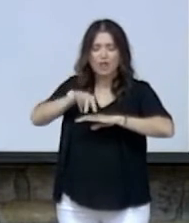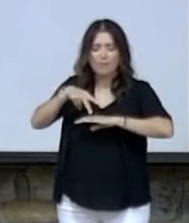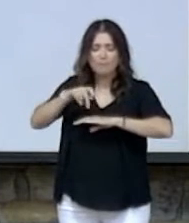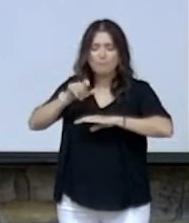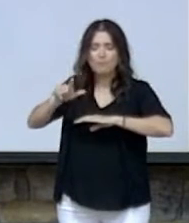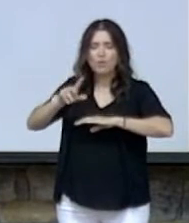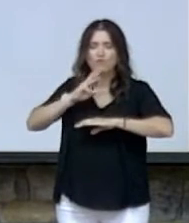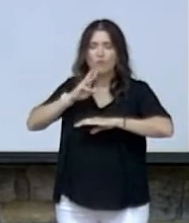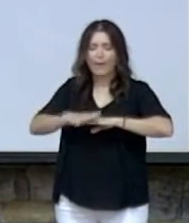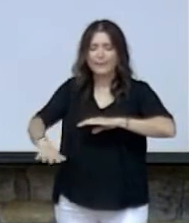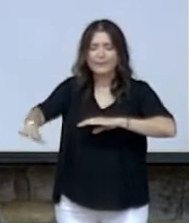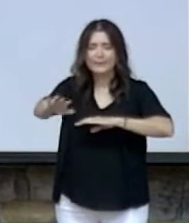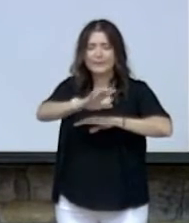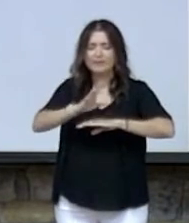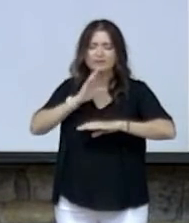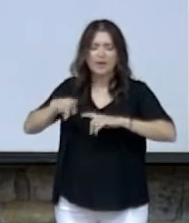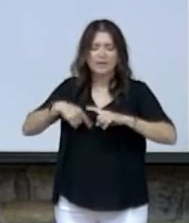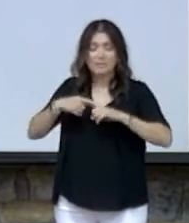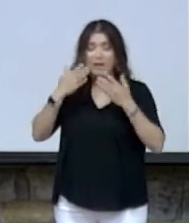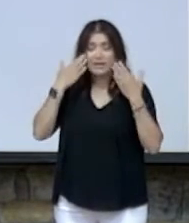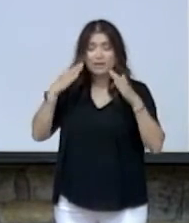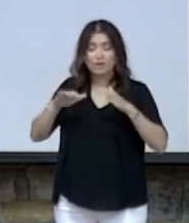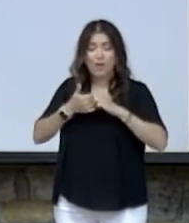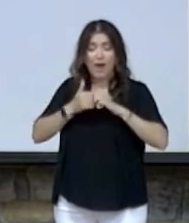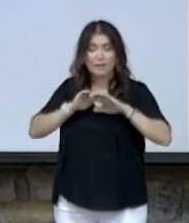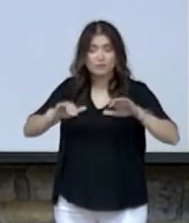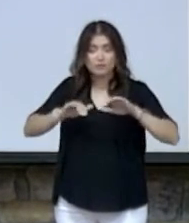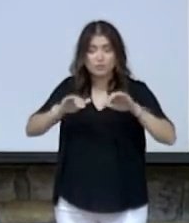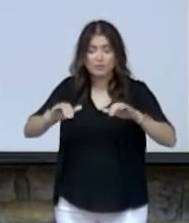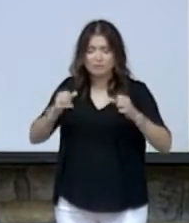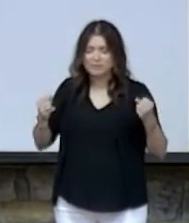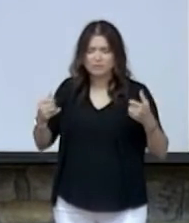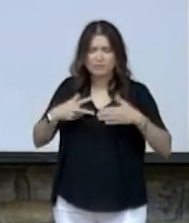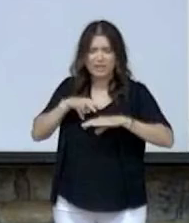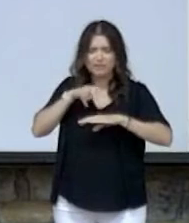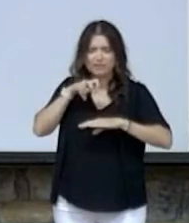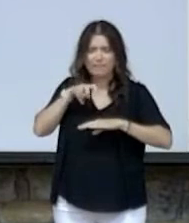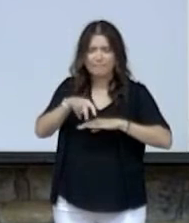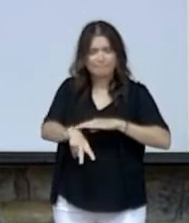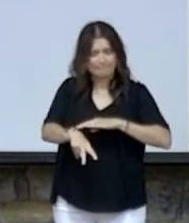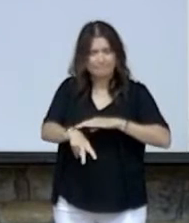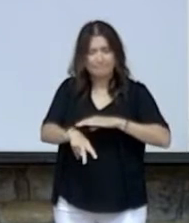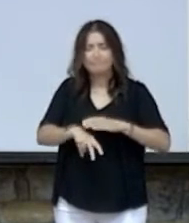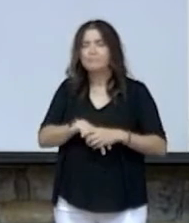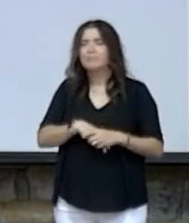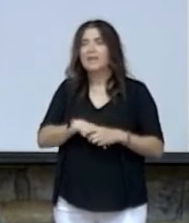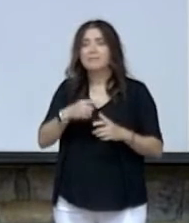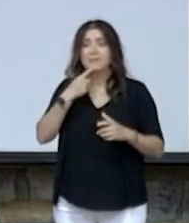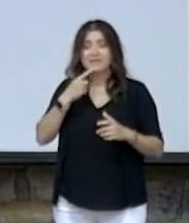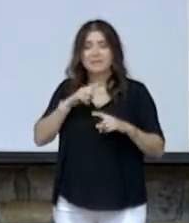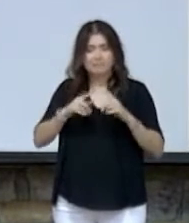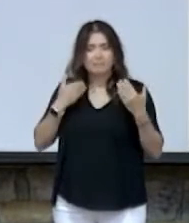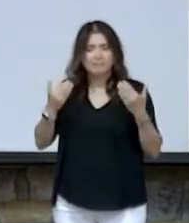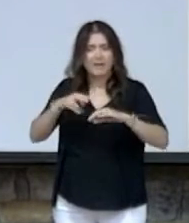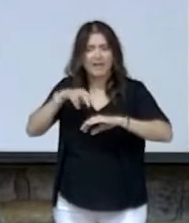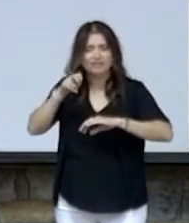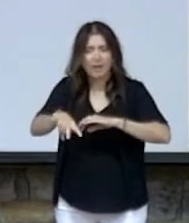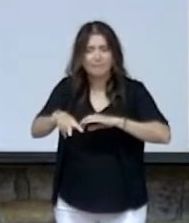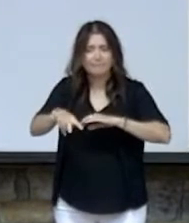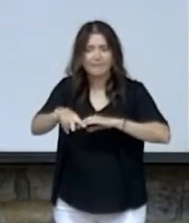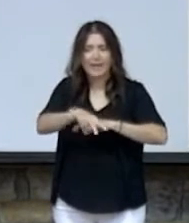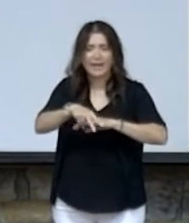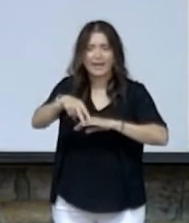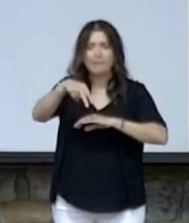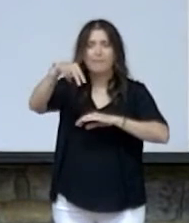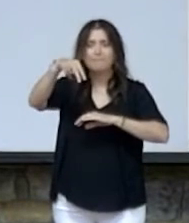water. And he was talking about how he didn't know how to swim and he was scared to death to jump off of that platform. He said, but I jumped. And he said, I came up.